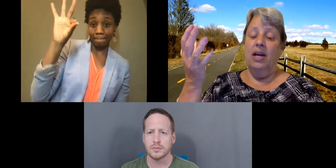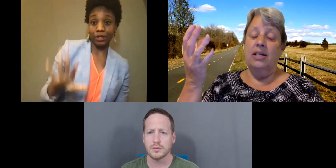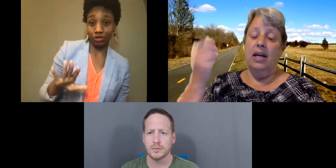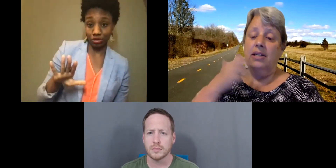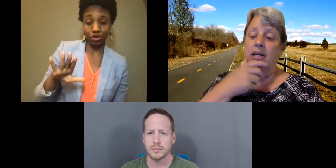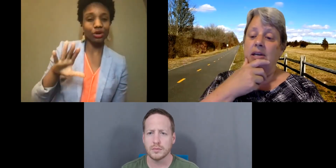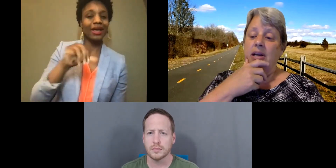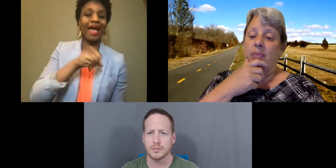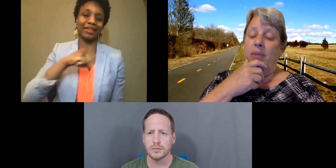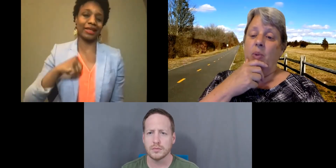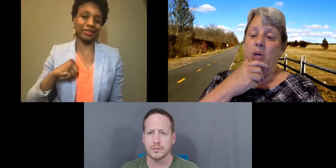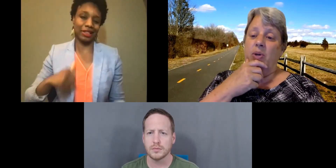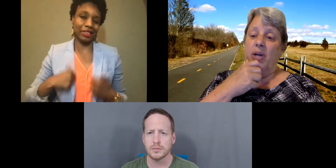contact, but I'm wondering if,